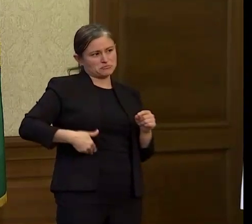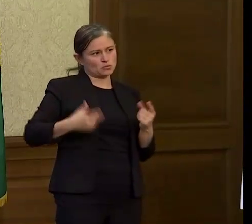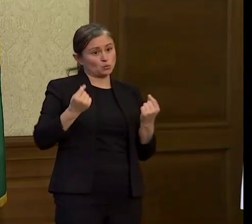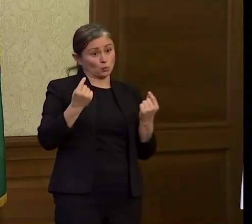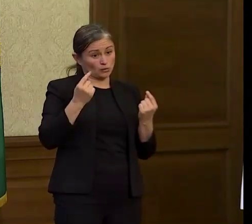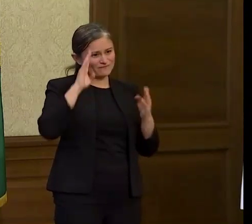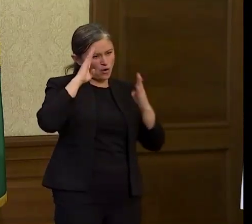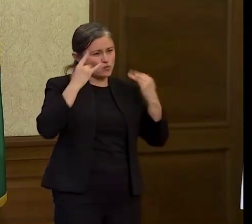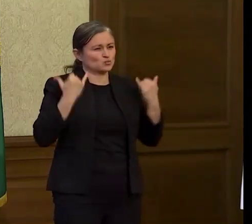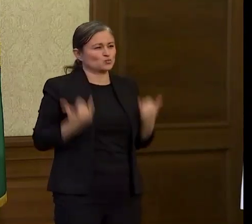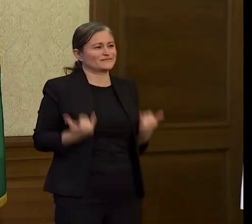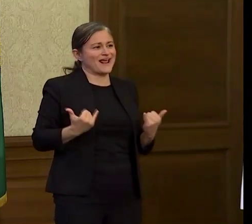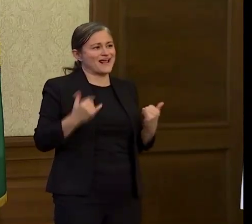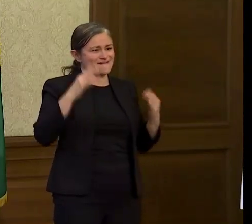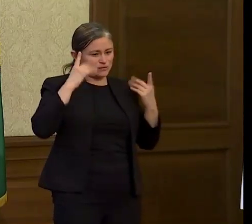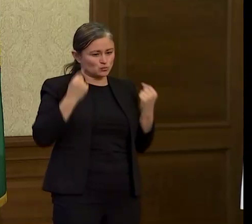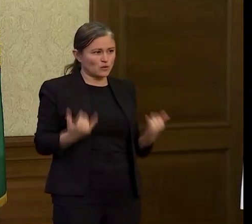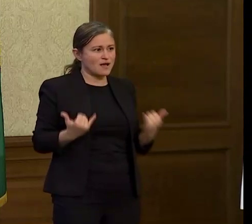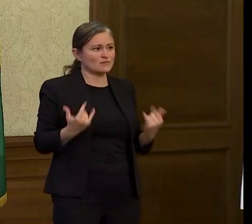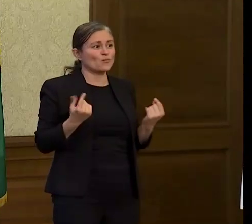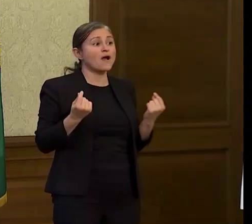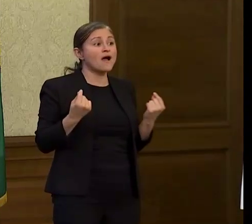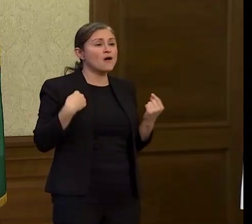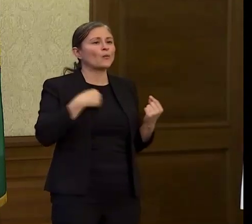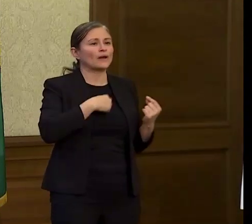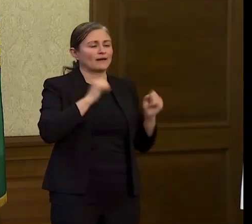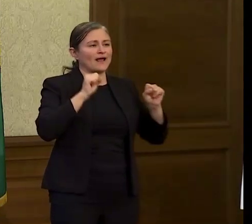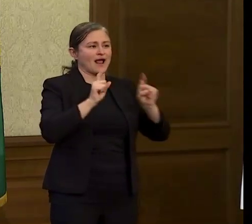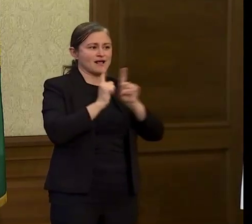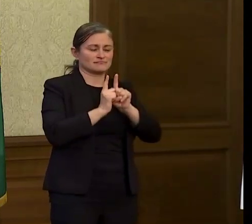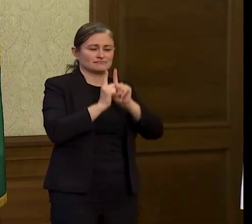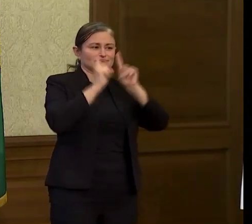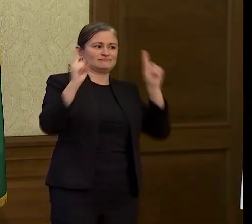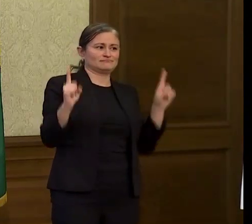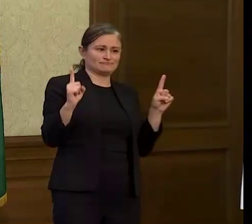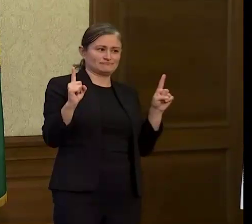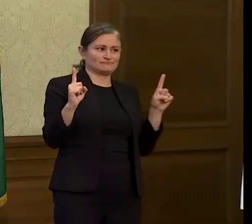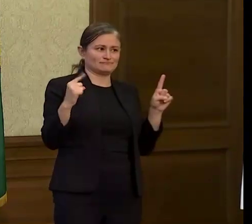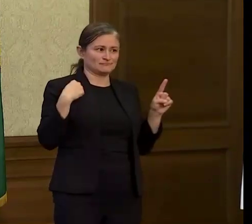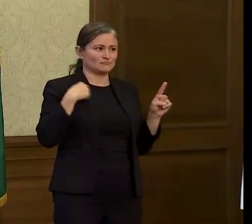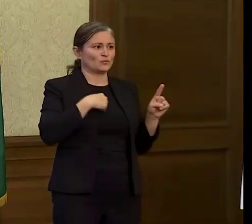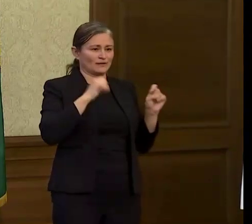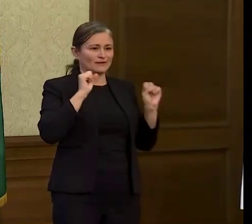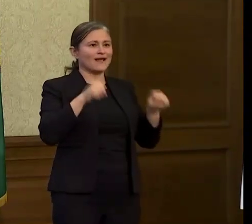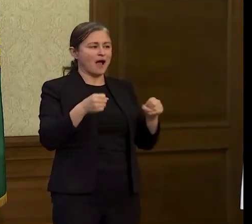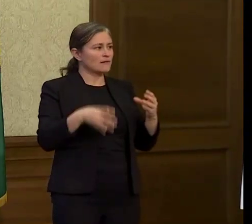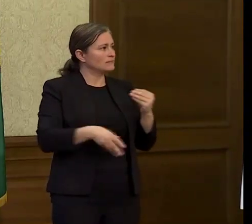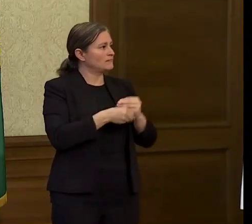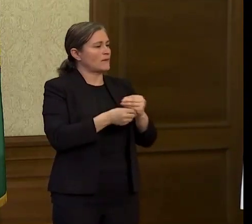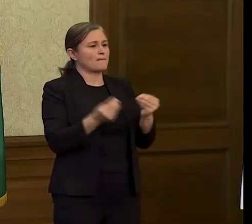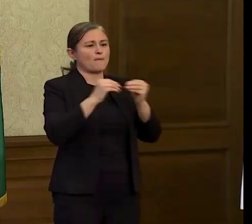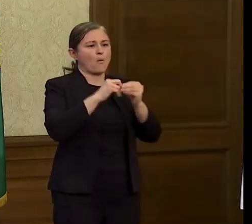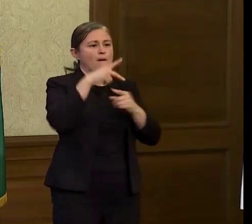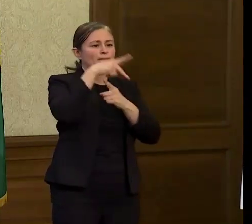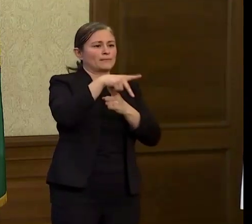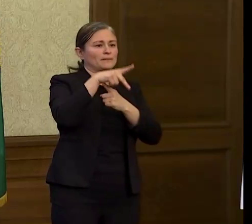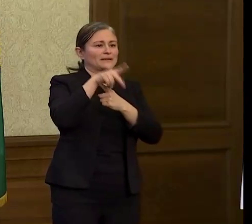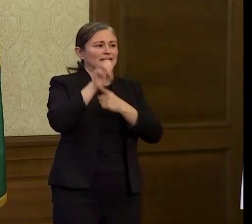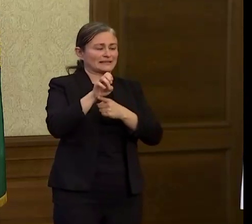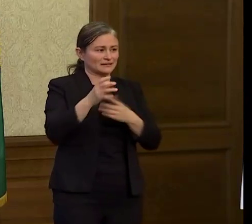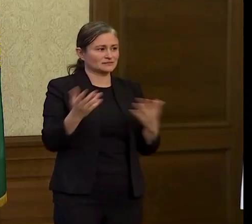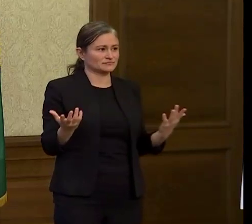what we can do today is do social distancing, build our PPE capacity, build our